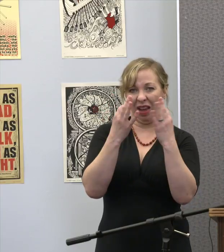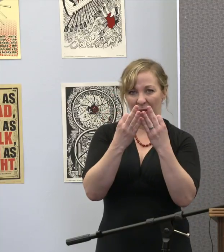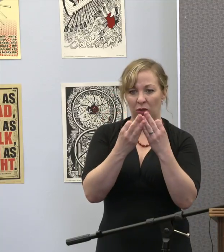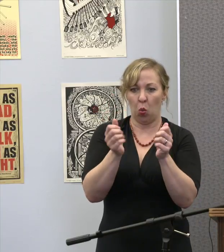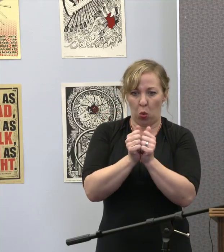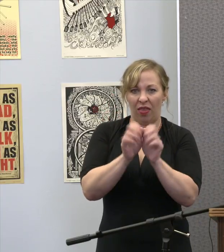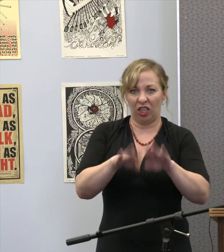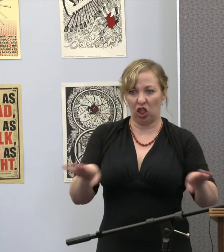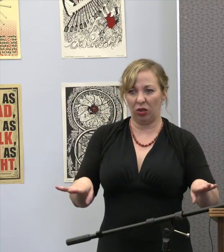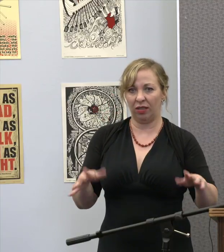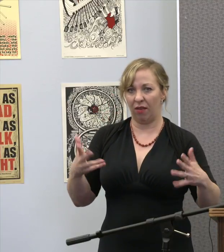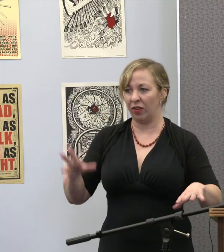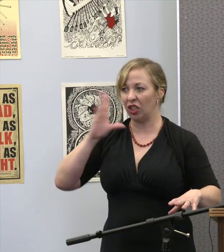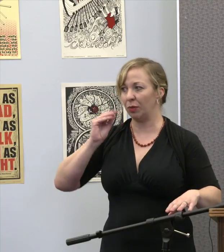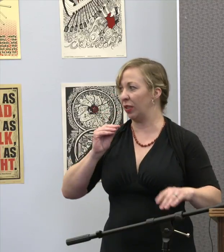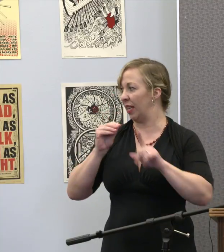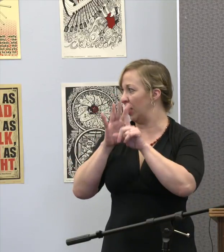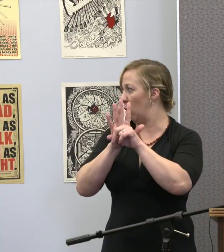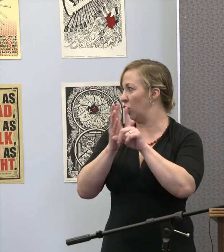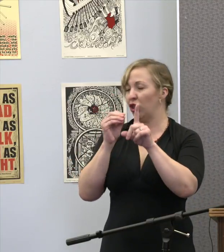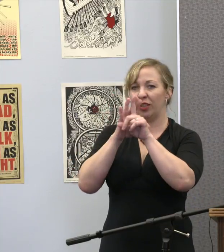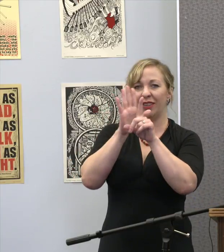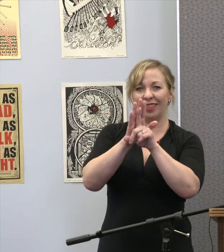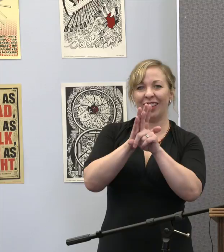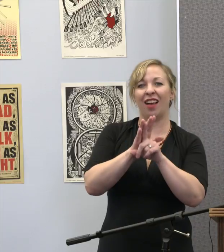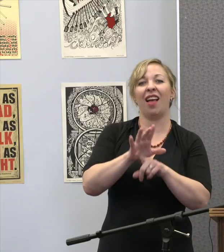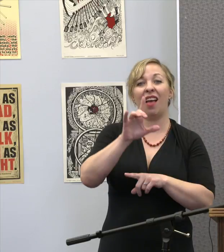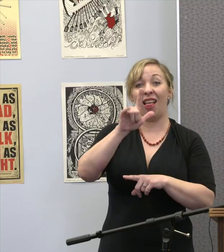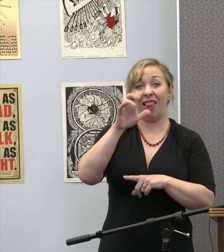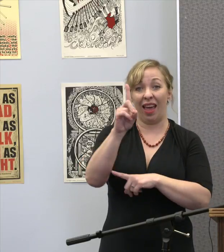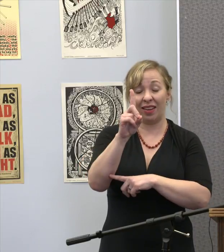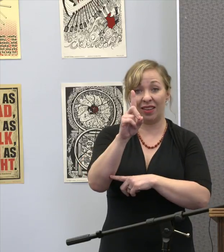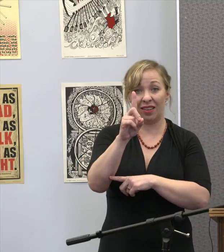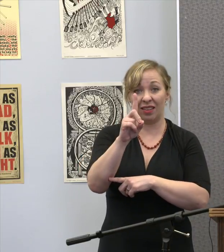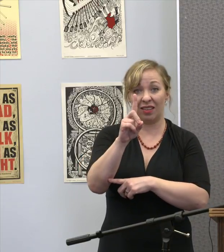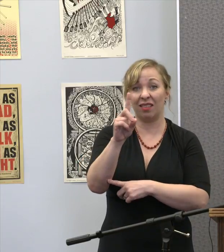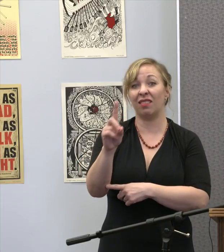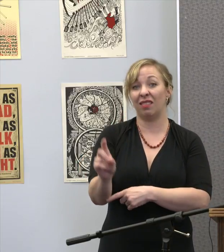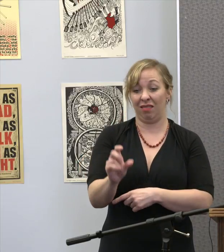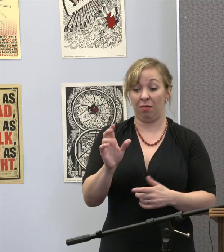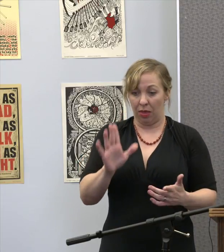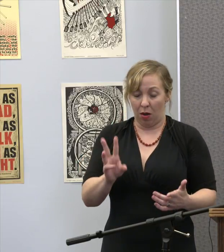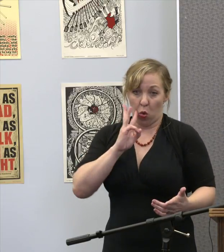being exposed to high levels of lead from drinking water and other sources.